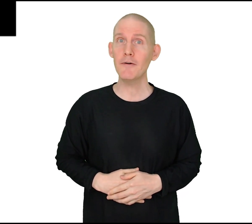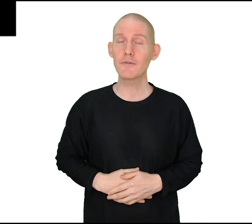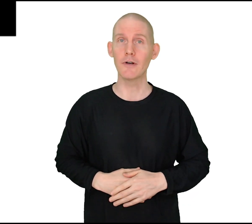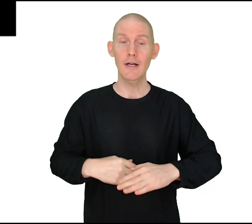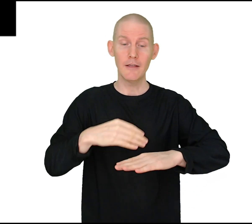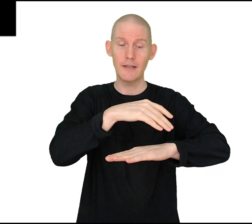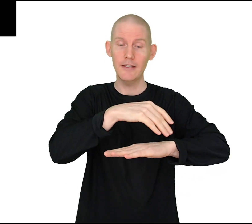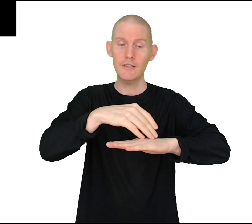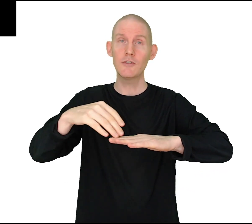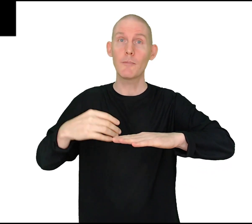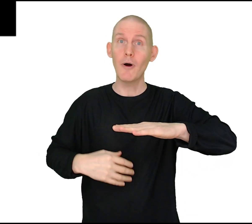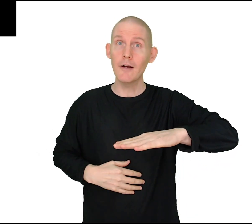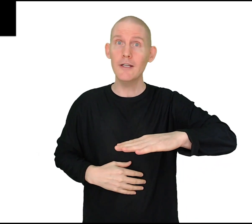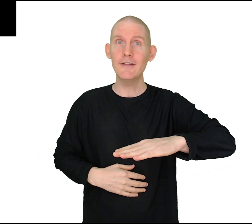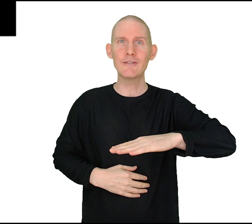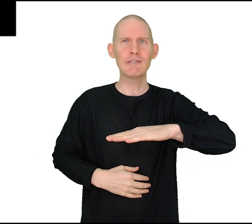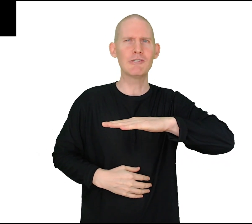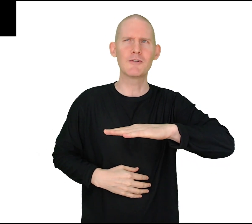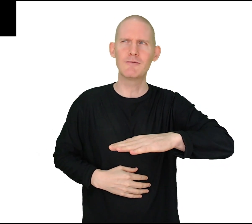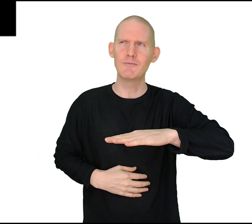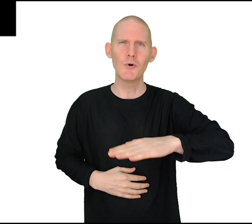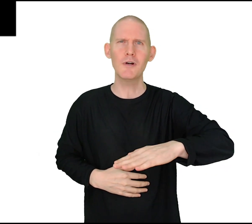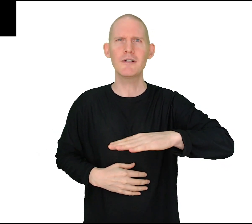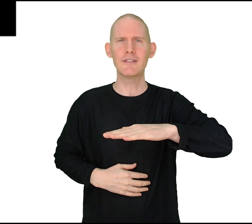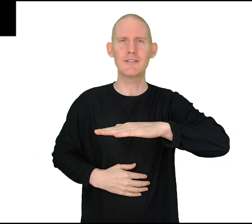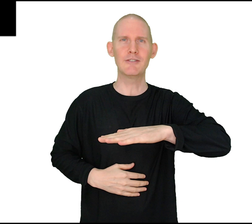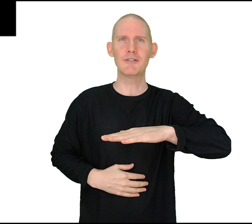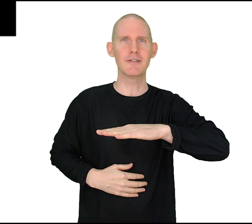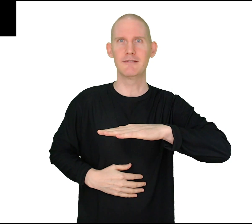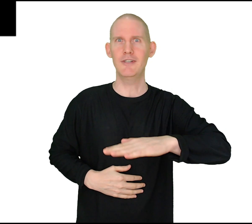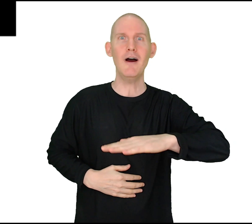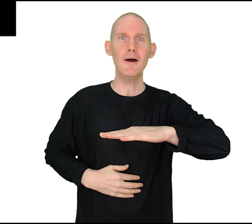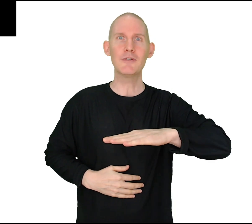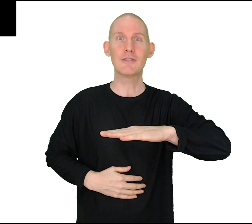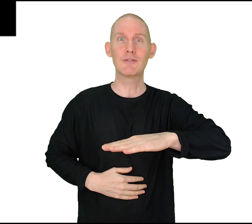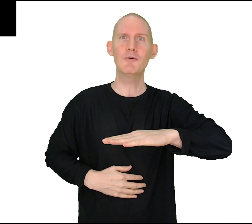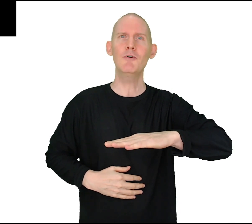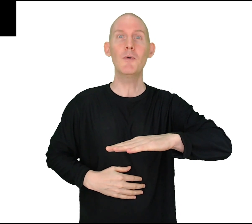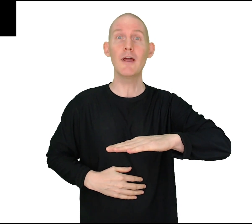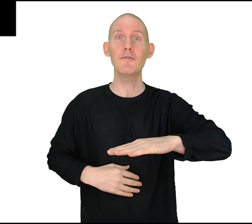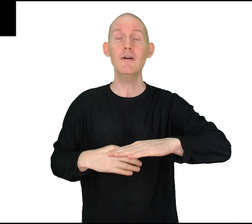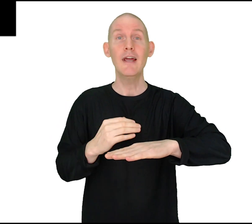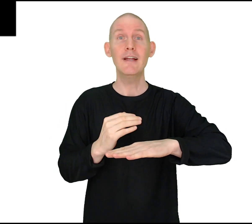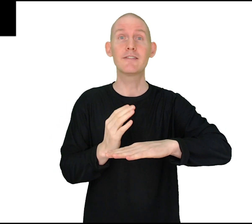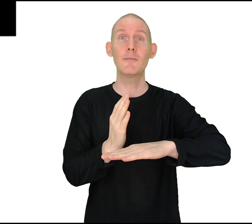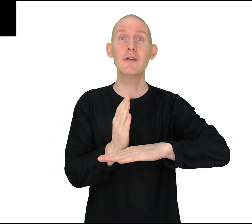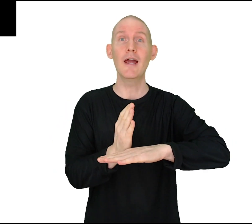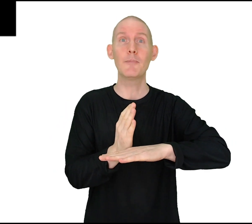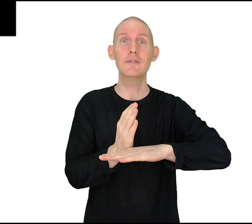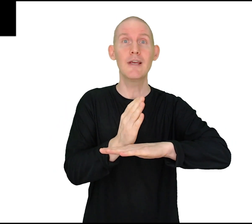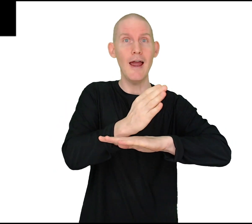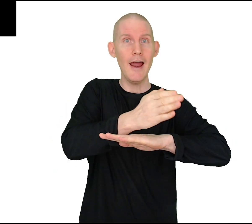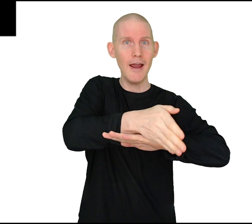after. Like this is your party, this is your work, this is your job, this is school, whatever, and something happens